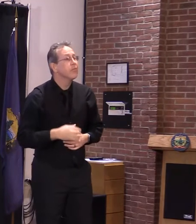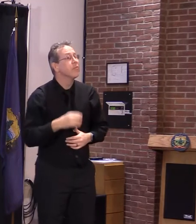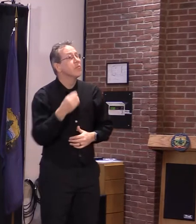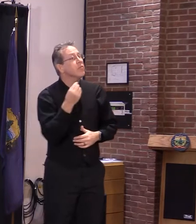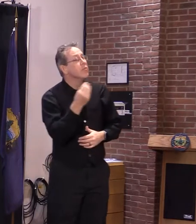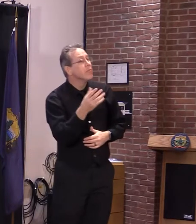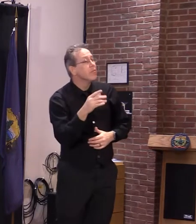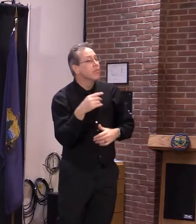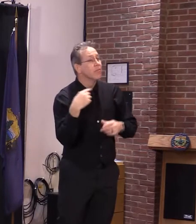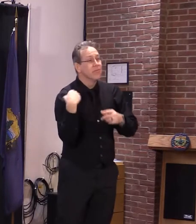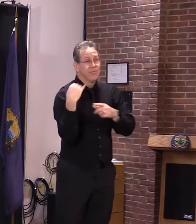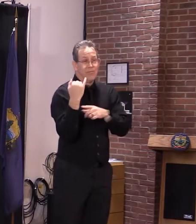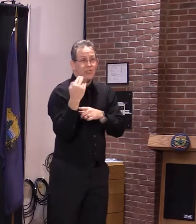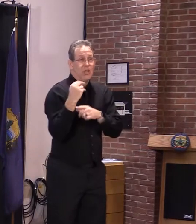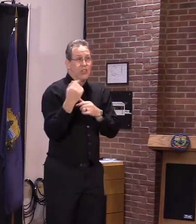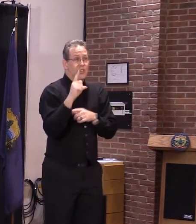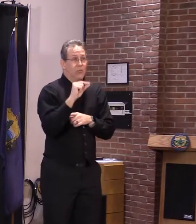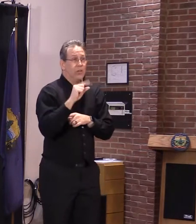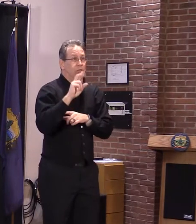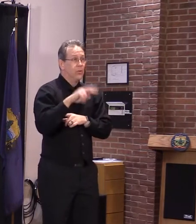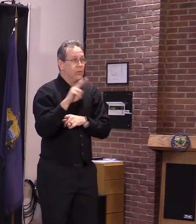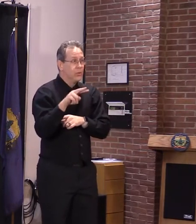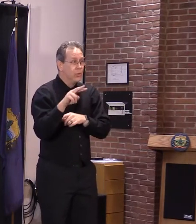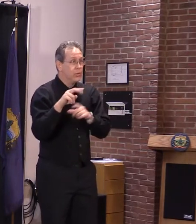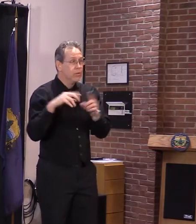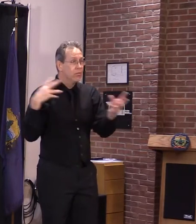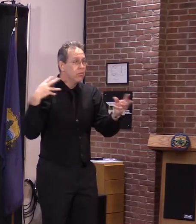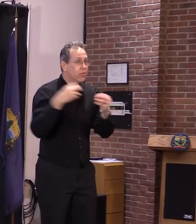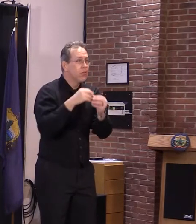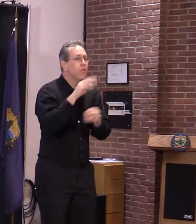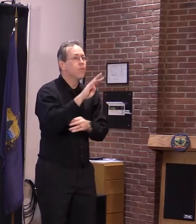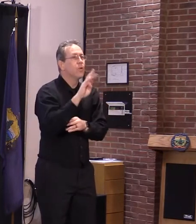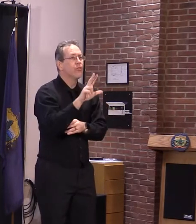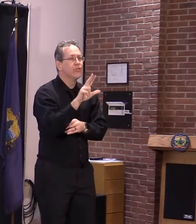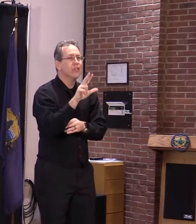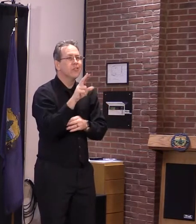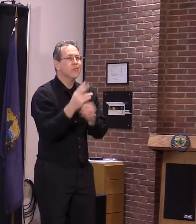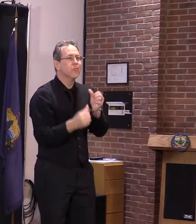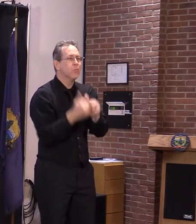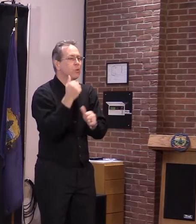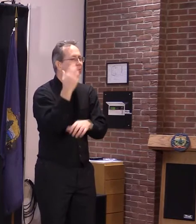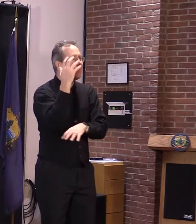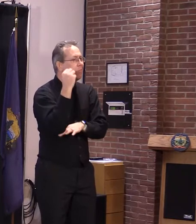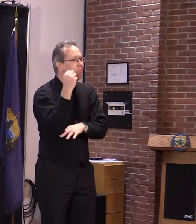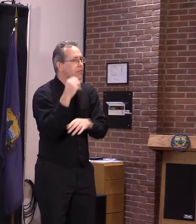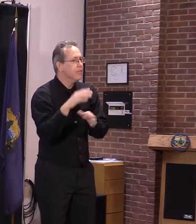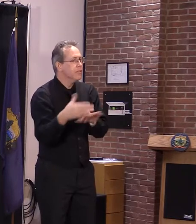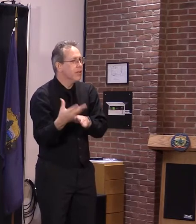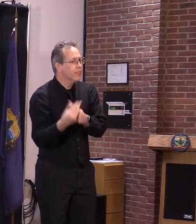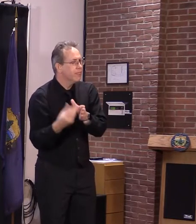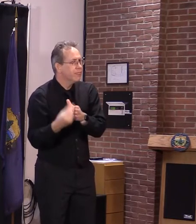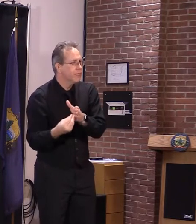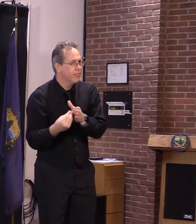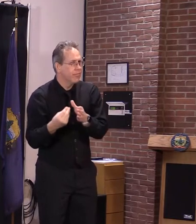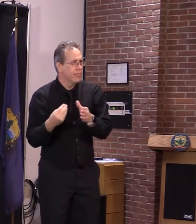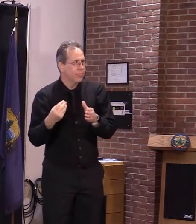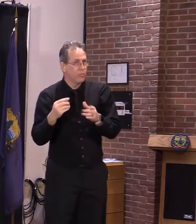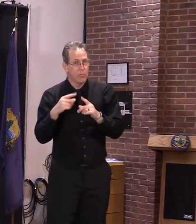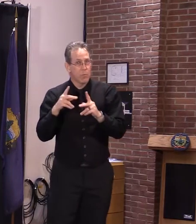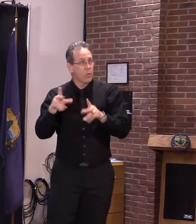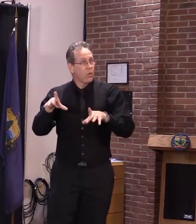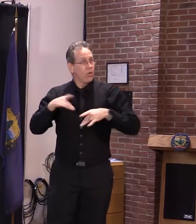of January to date of the 43. So the majority of those deaths, when you look at when they tested positive and when they would have